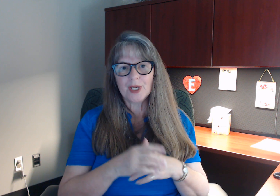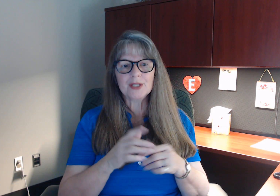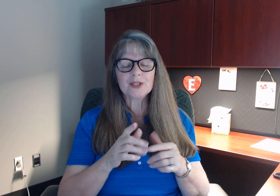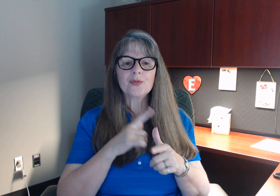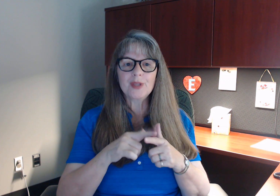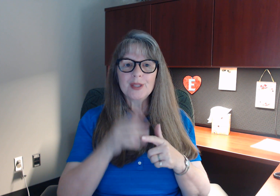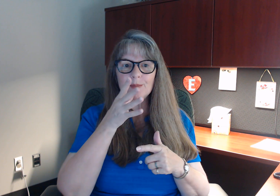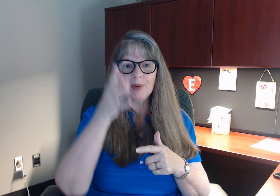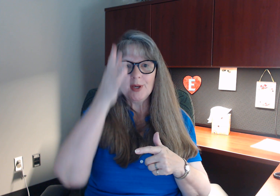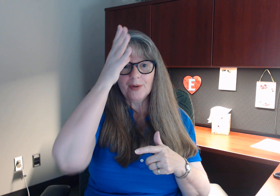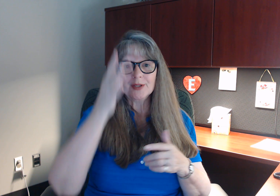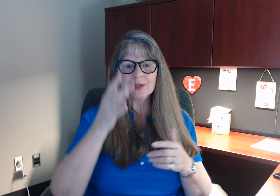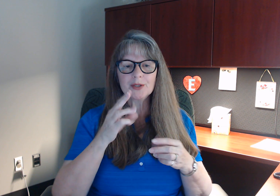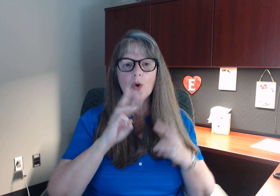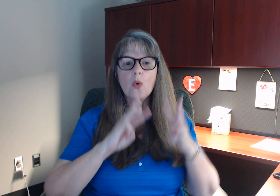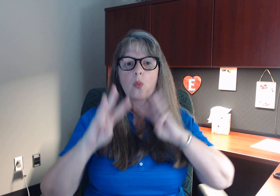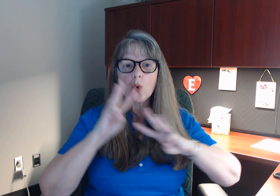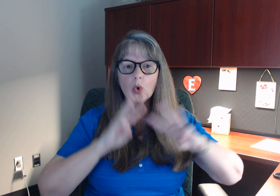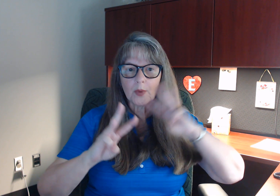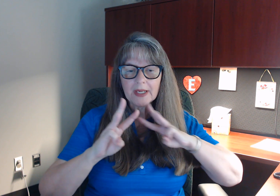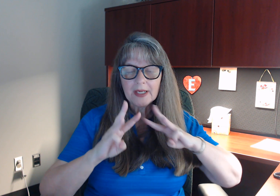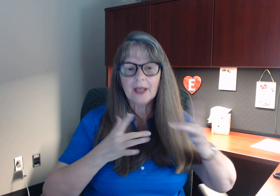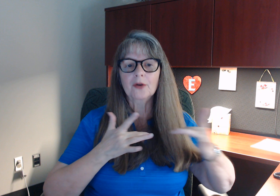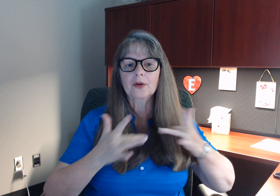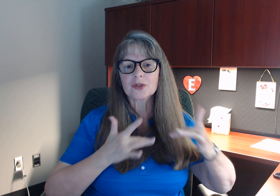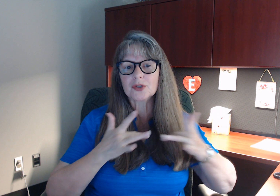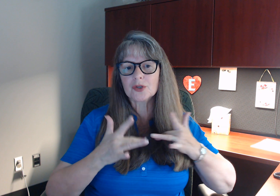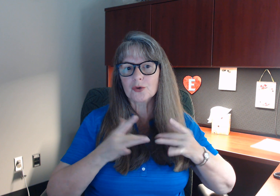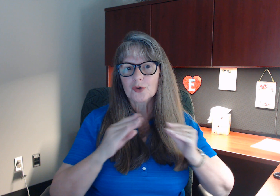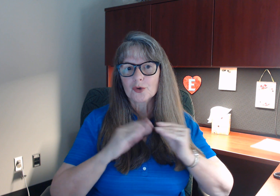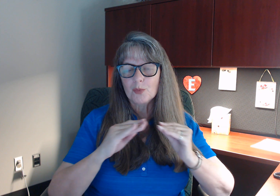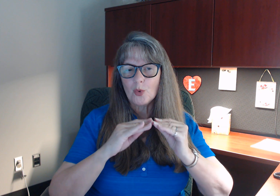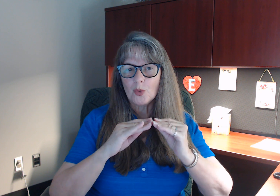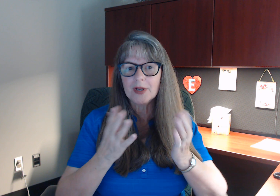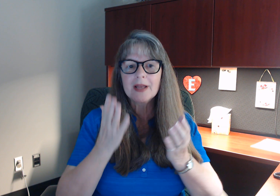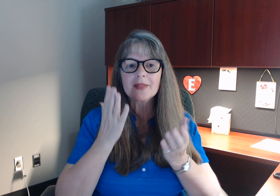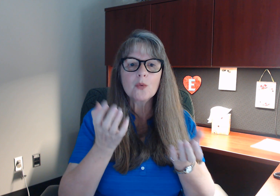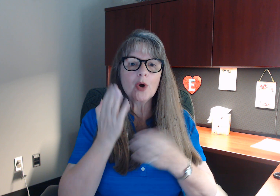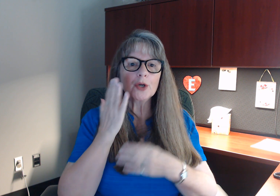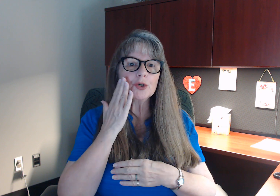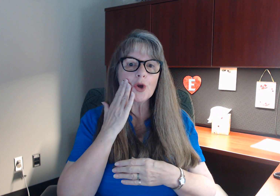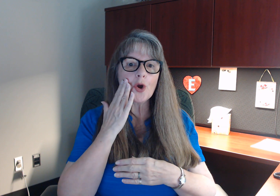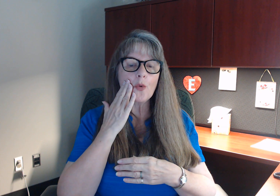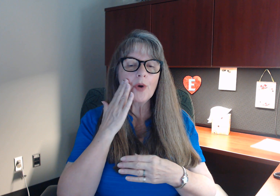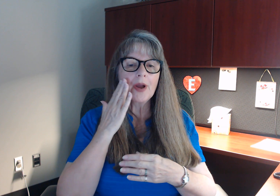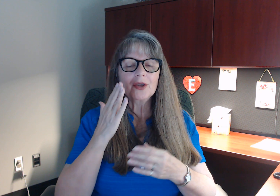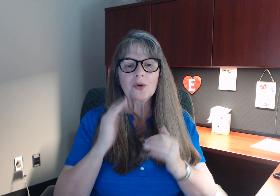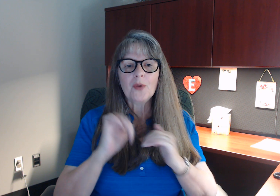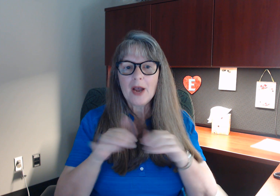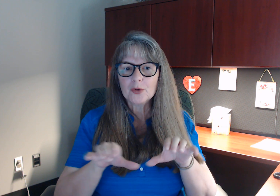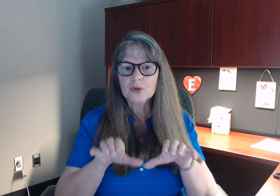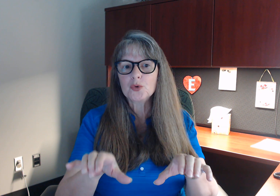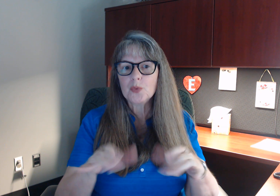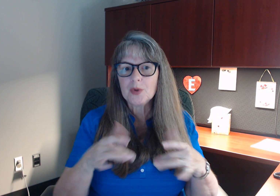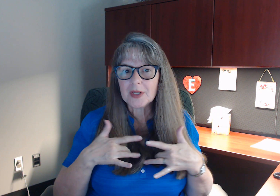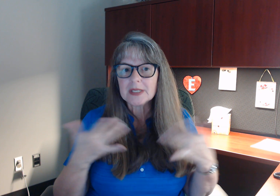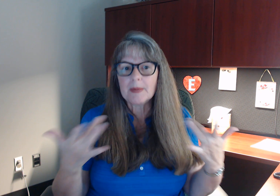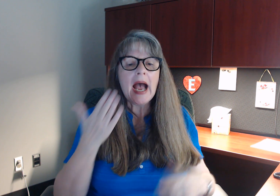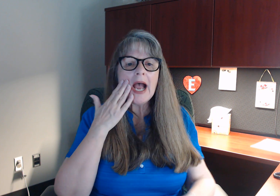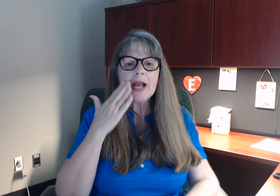so then the parents worry and are concerned more. They want to know, how they're doing. I know